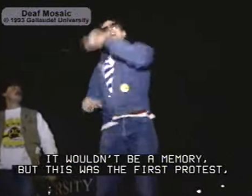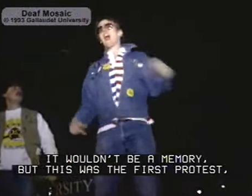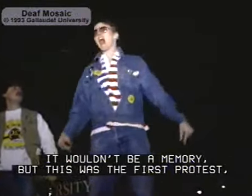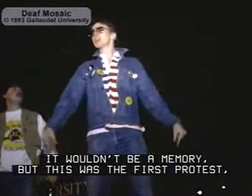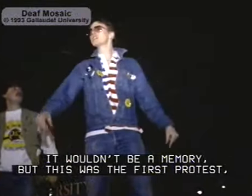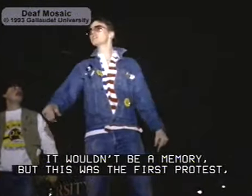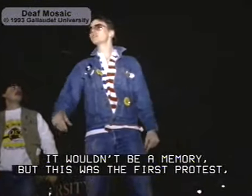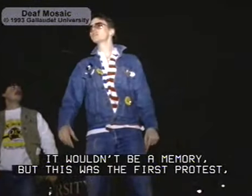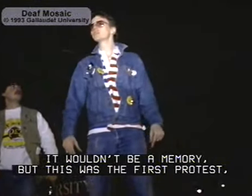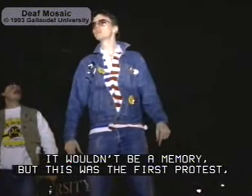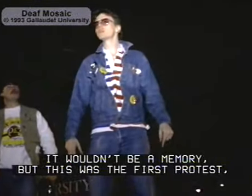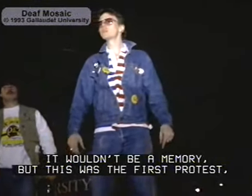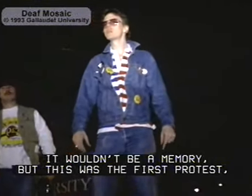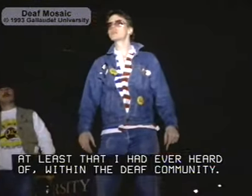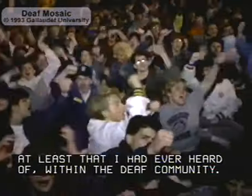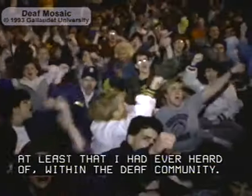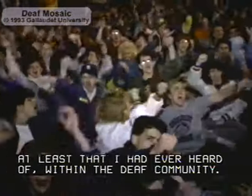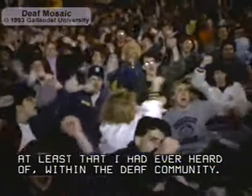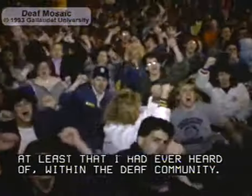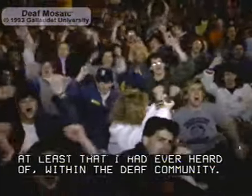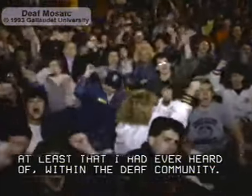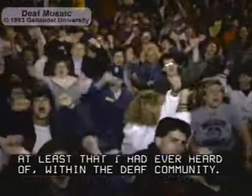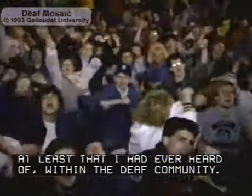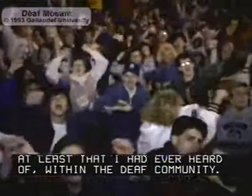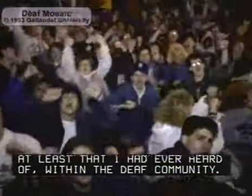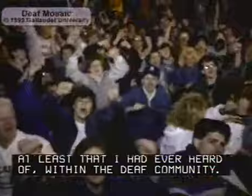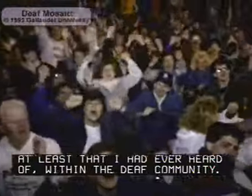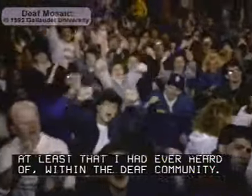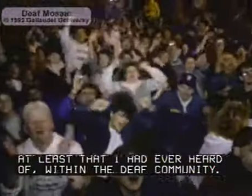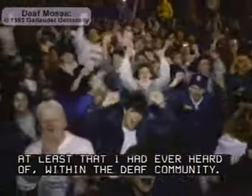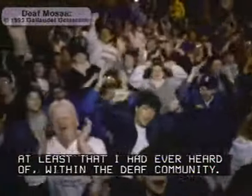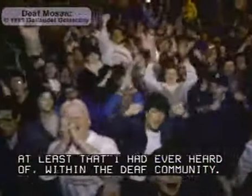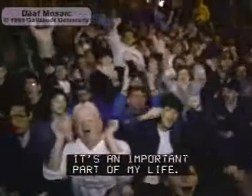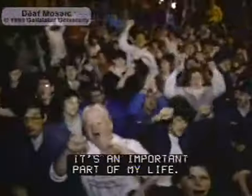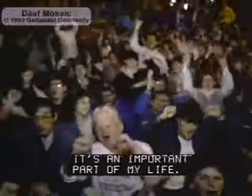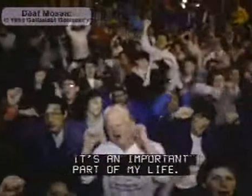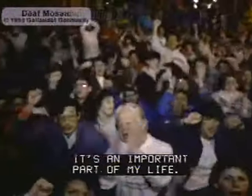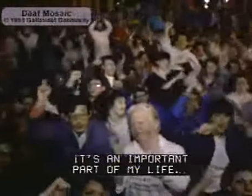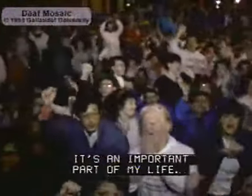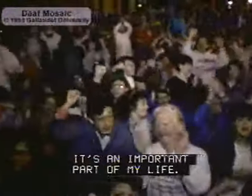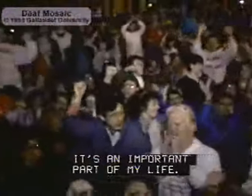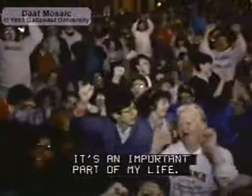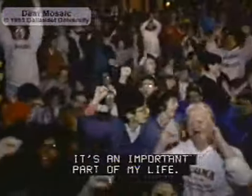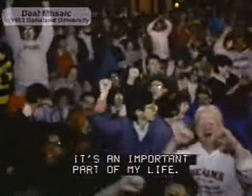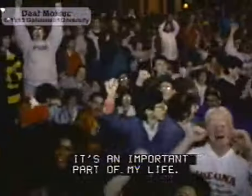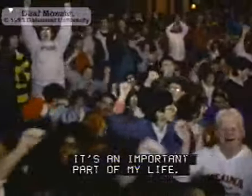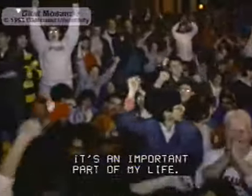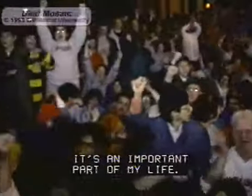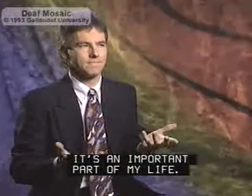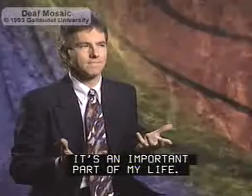was the first protest, at least that I've ever heard of, within the deaf community. It's an important part of my life.